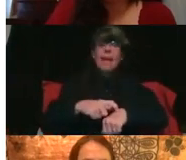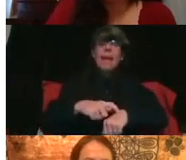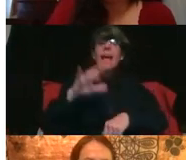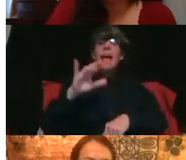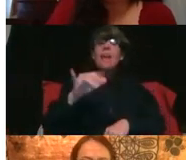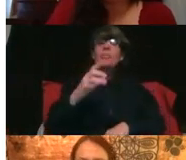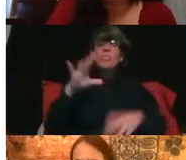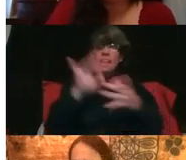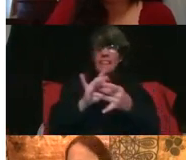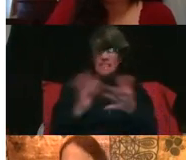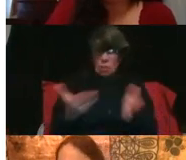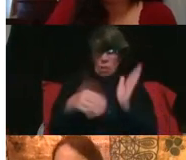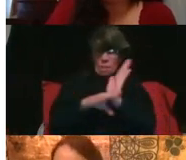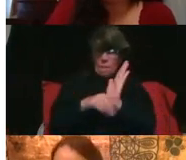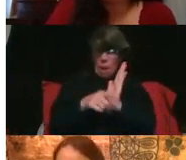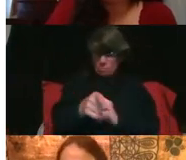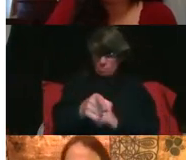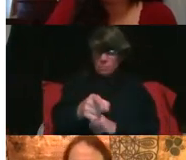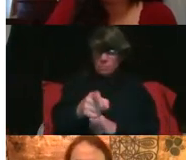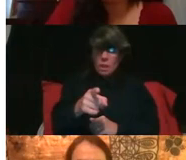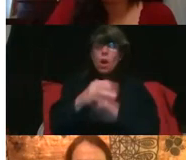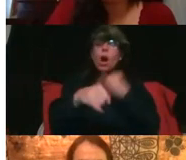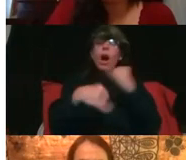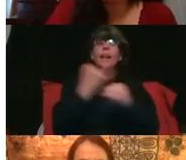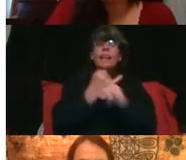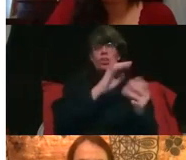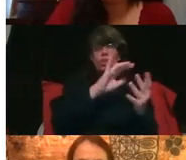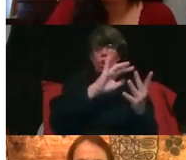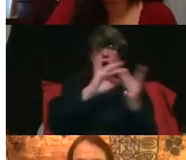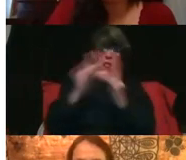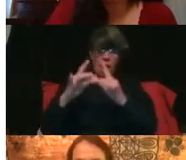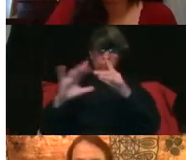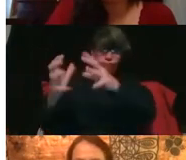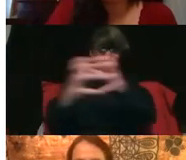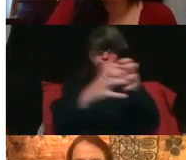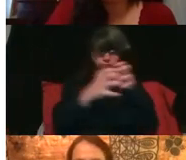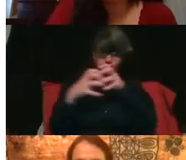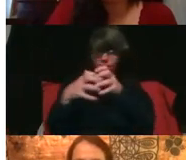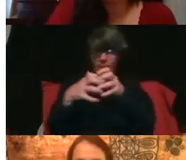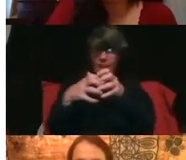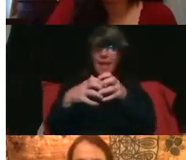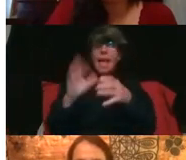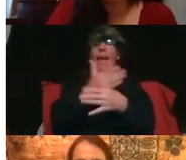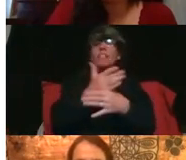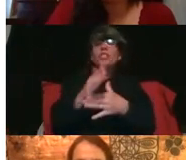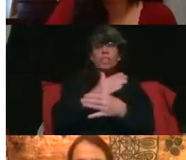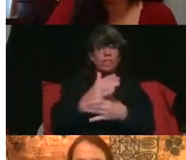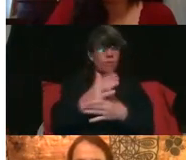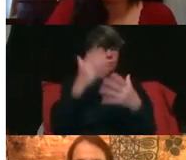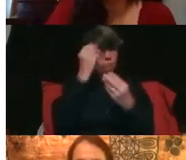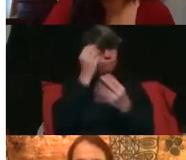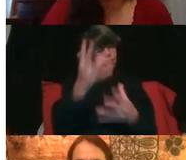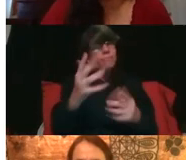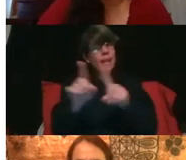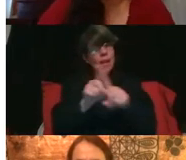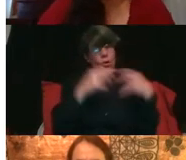bottom, there's an international online gathering and sharing of Indigenous knowledge and healing. And we're very honored